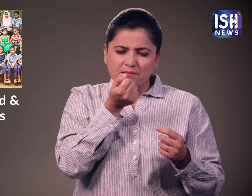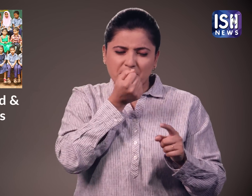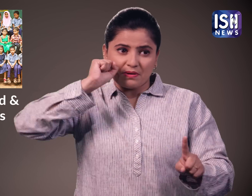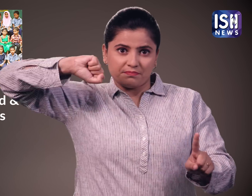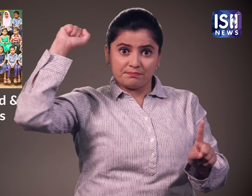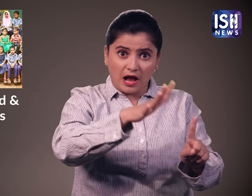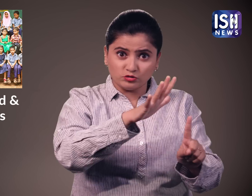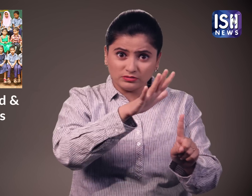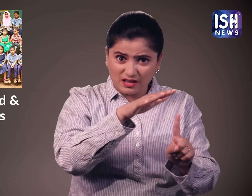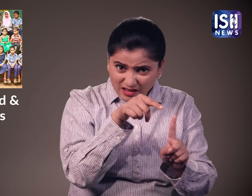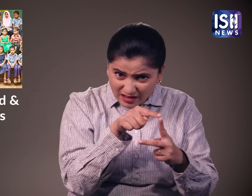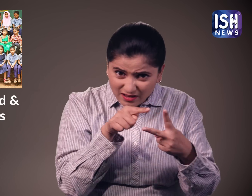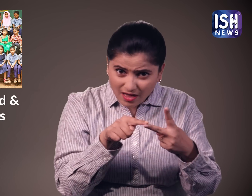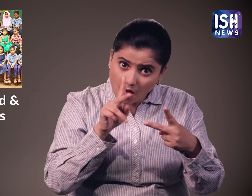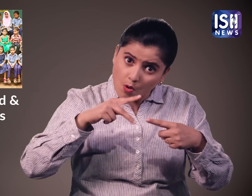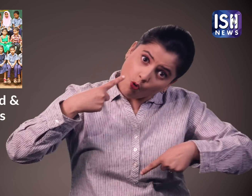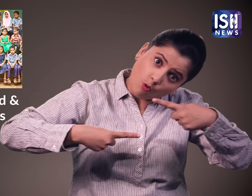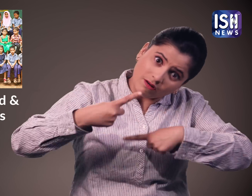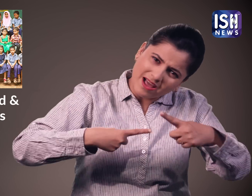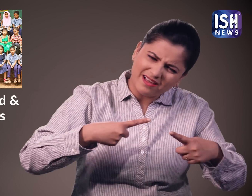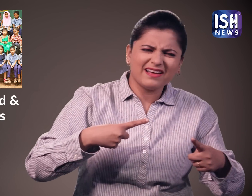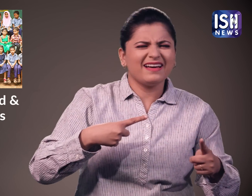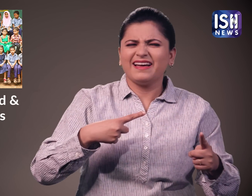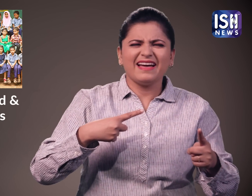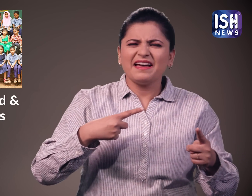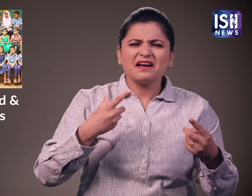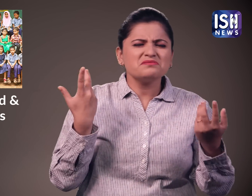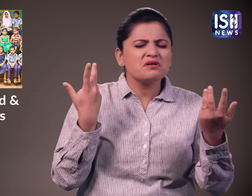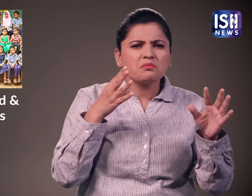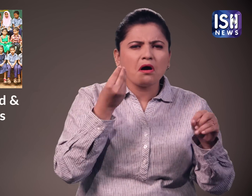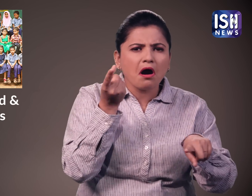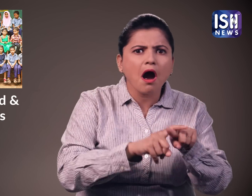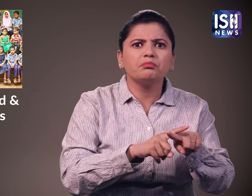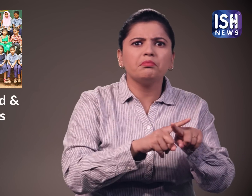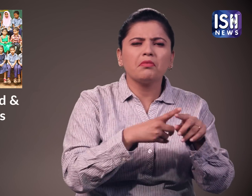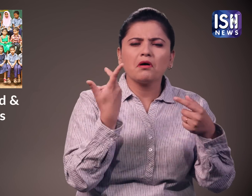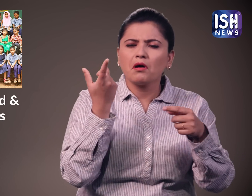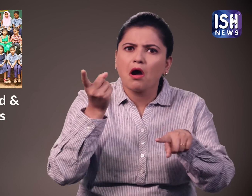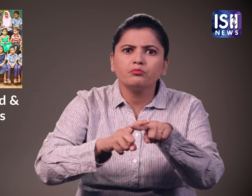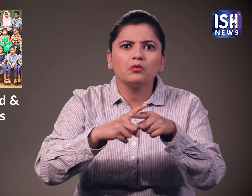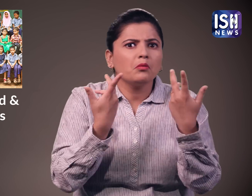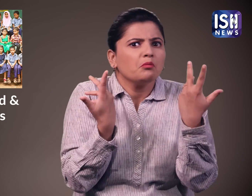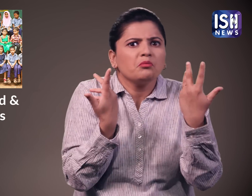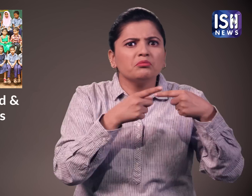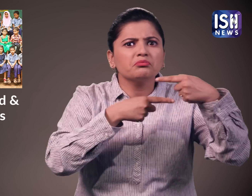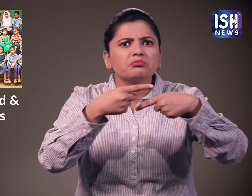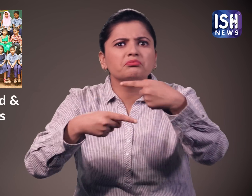magic? Is it always the case? The case just has no explanation and they keep happening.